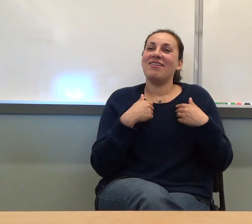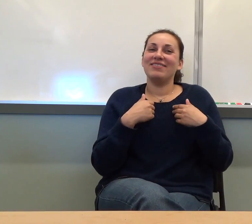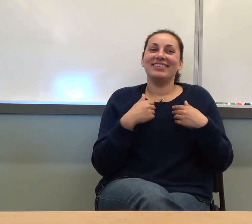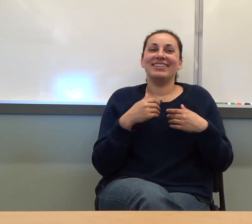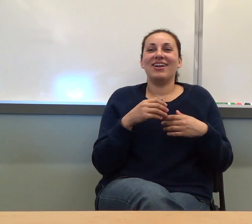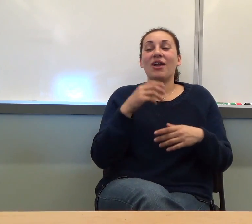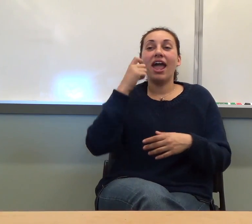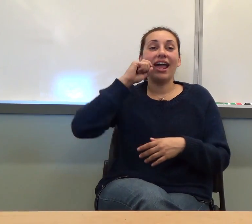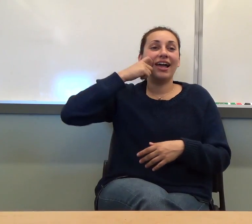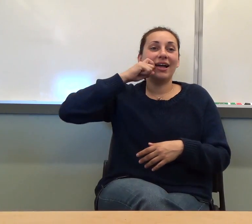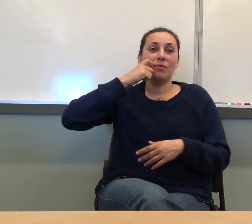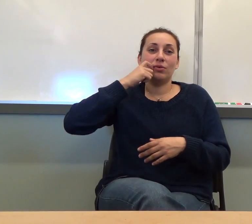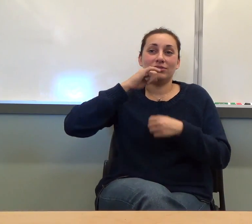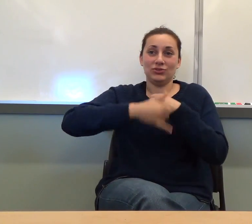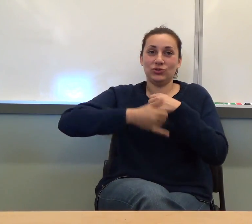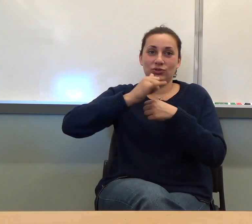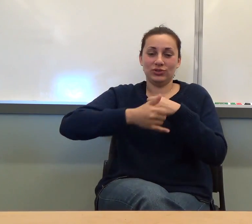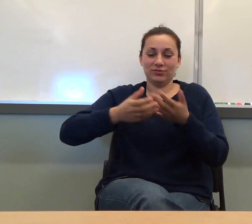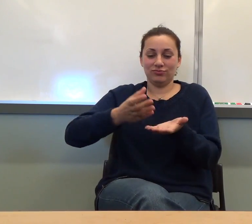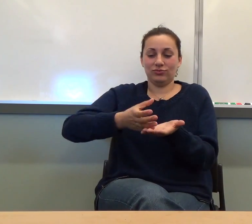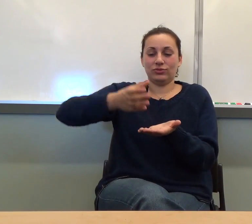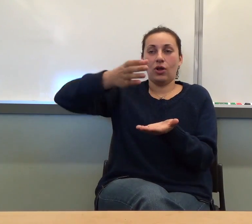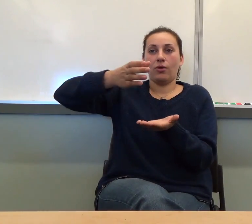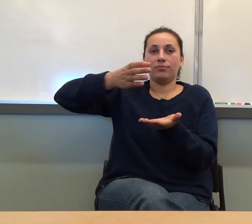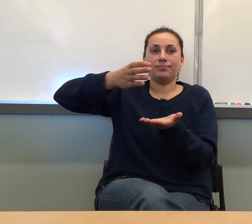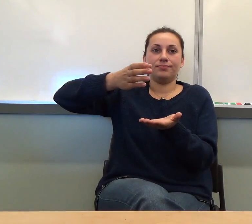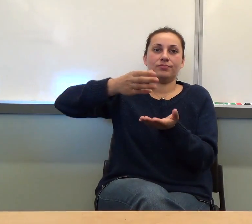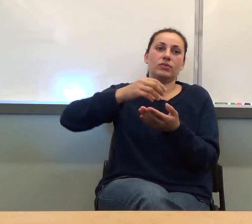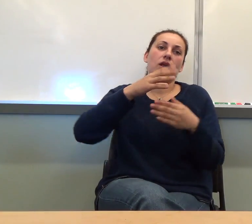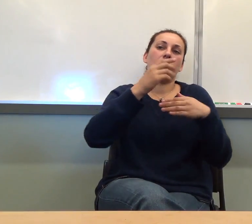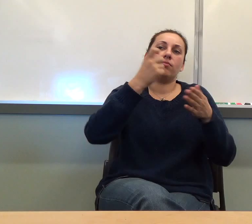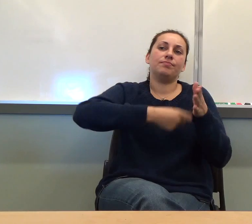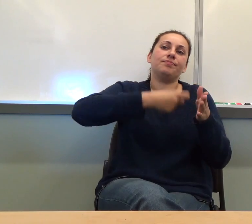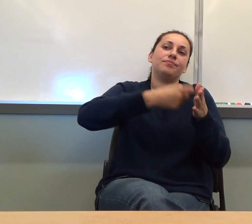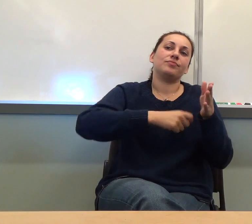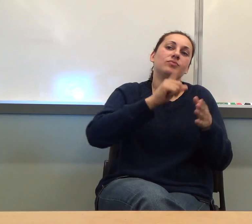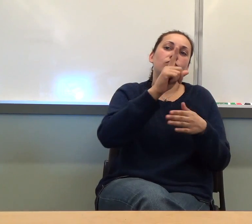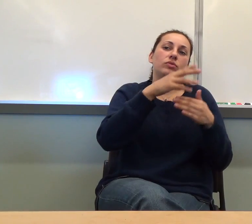juice, and it's $1.69, and it has 48 ounces.